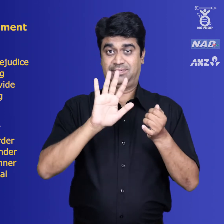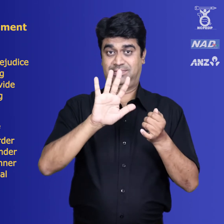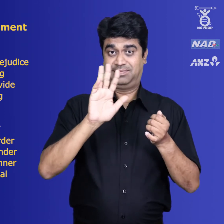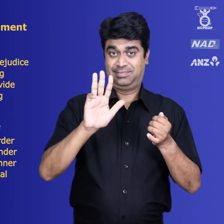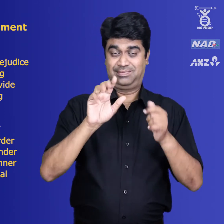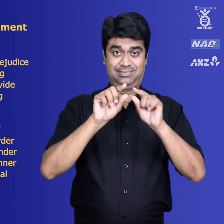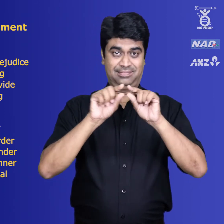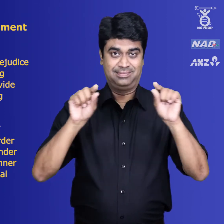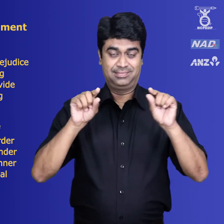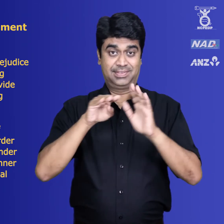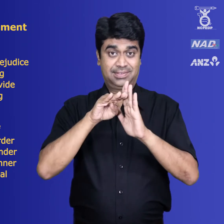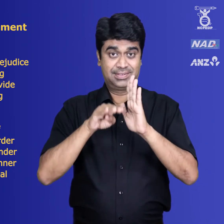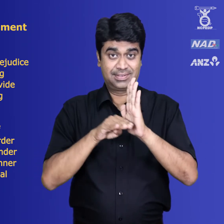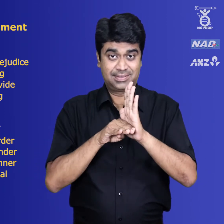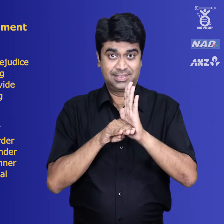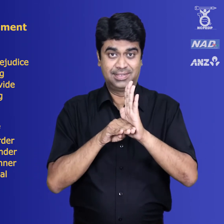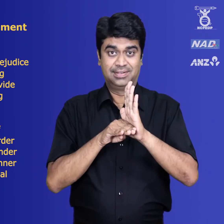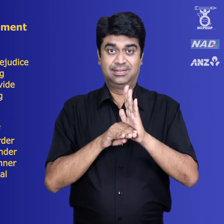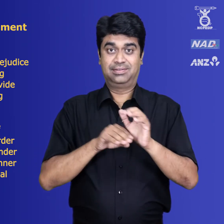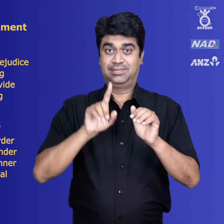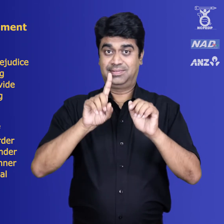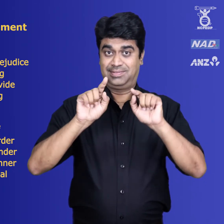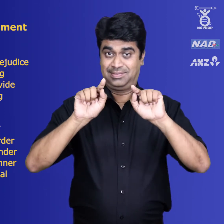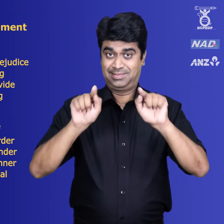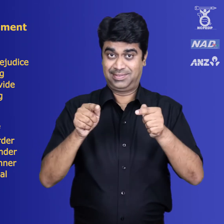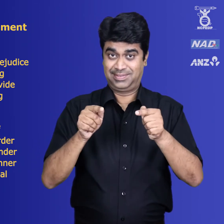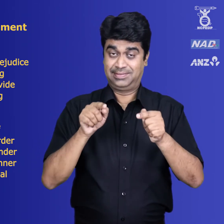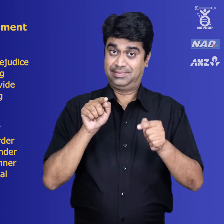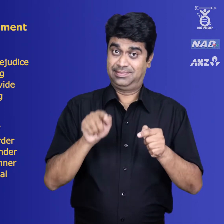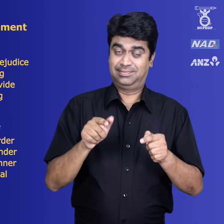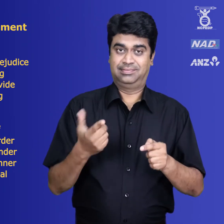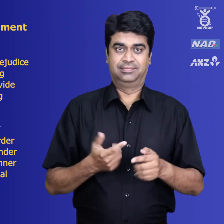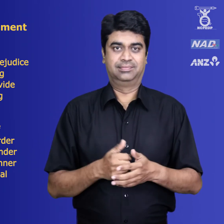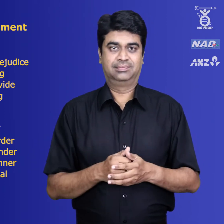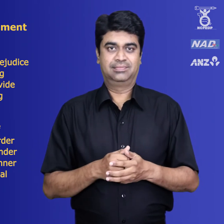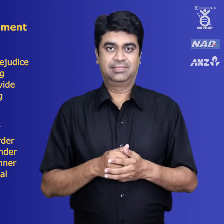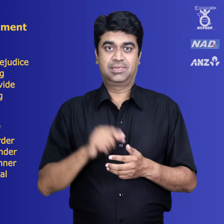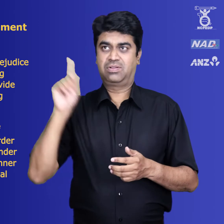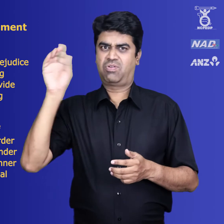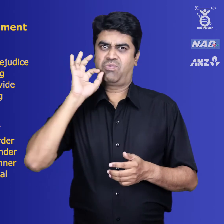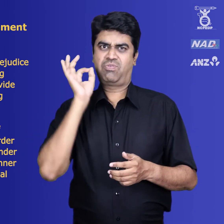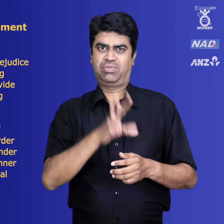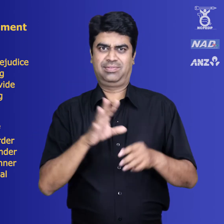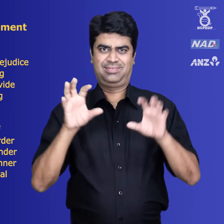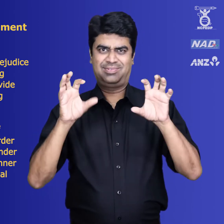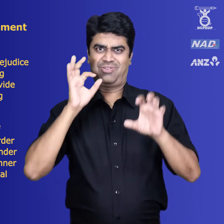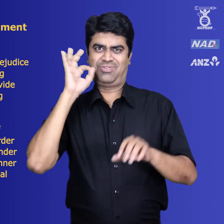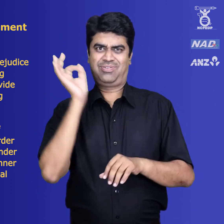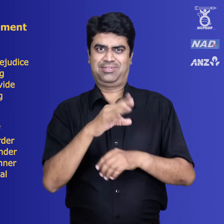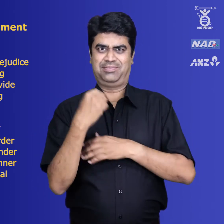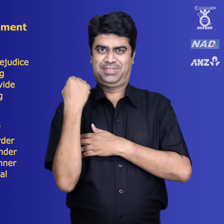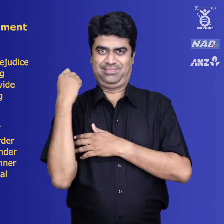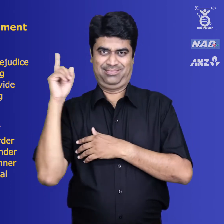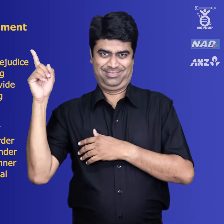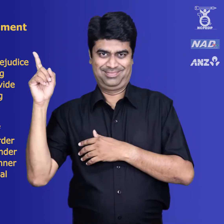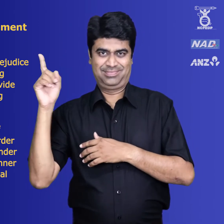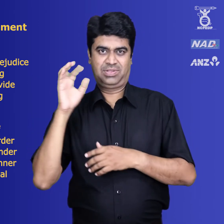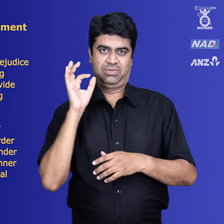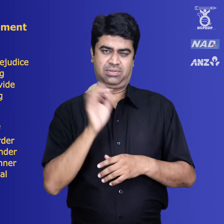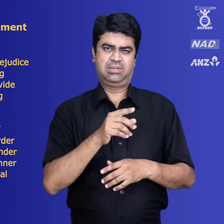The time and manner of appealing against the order of certifying authority under subsection 1